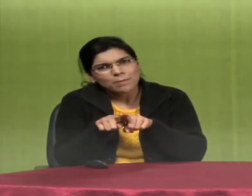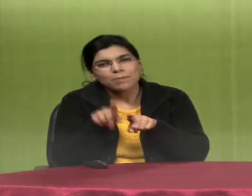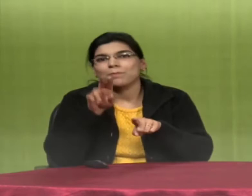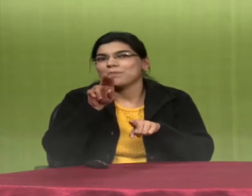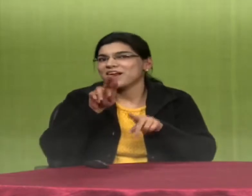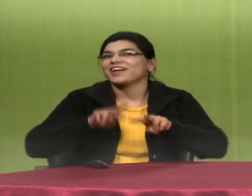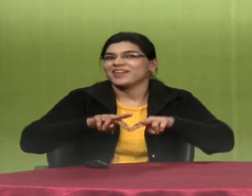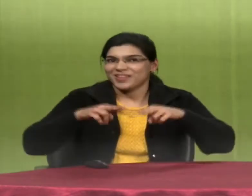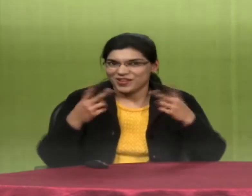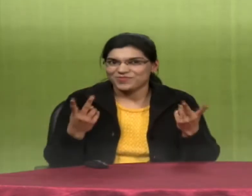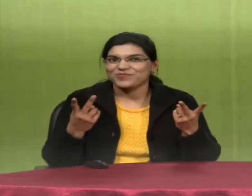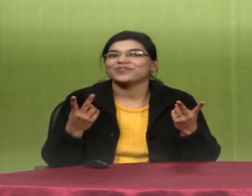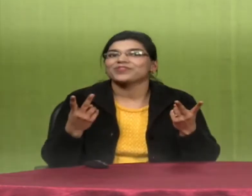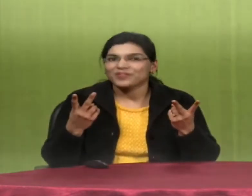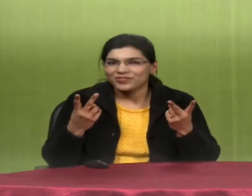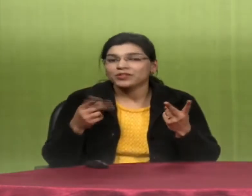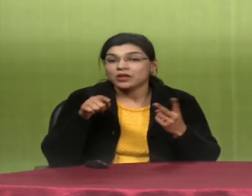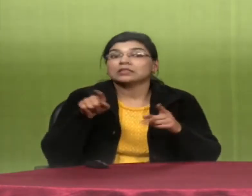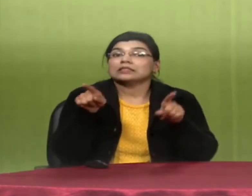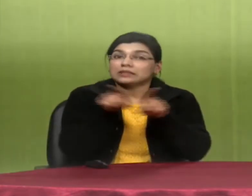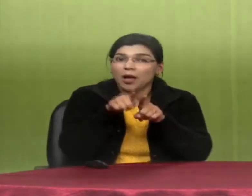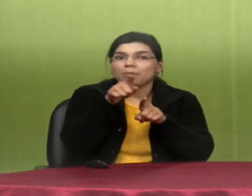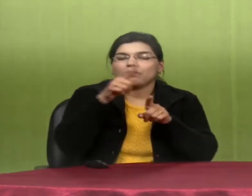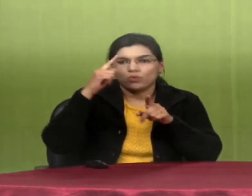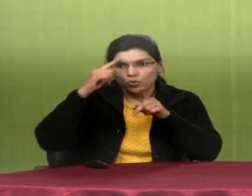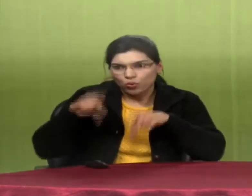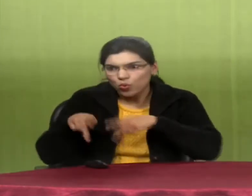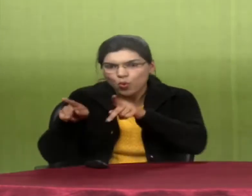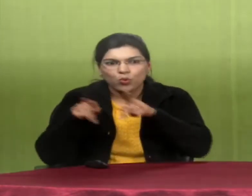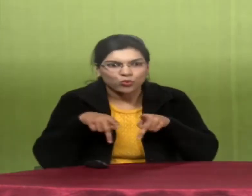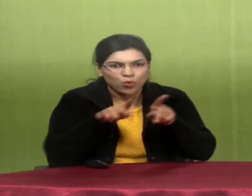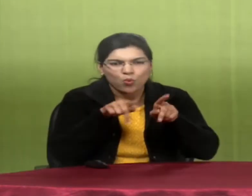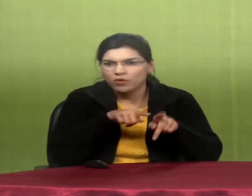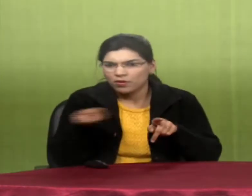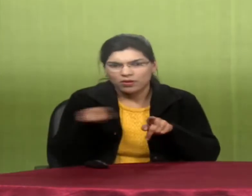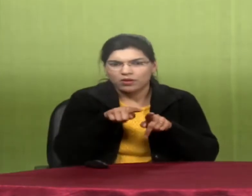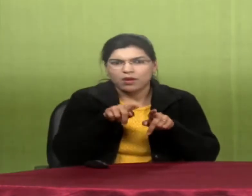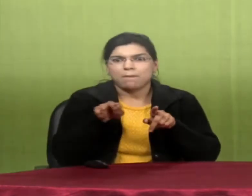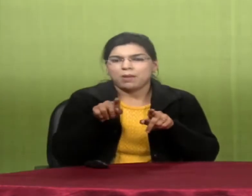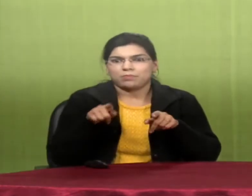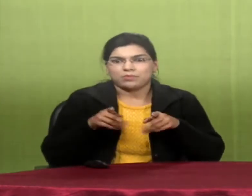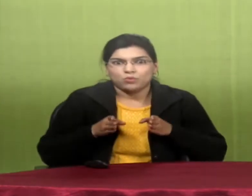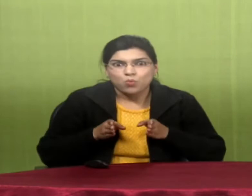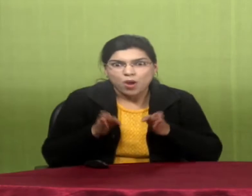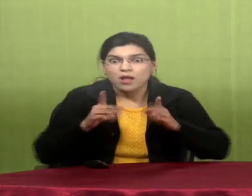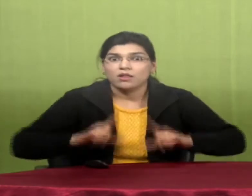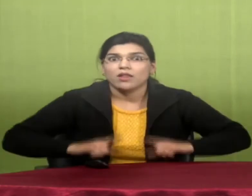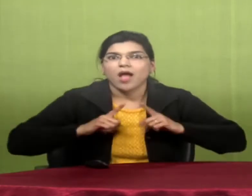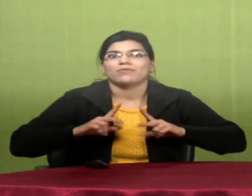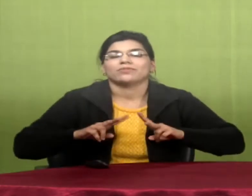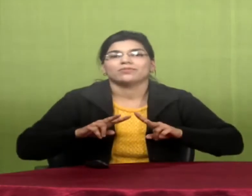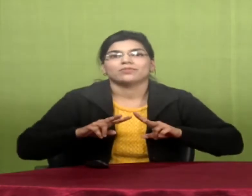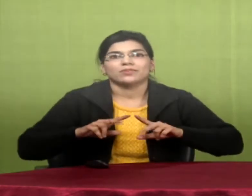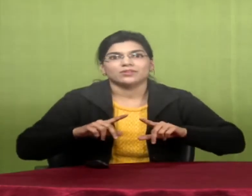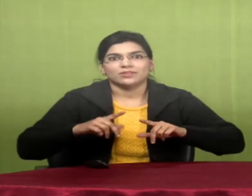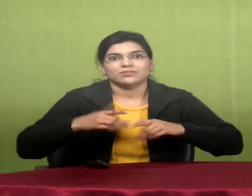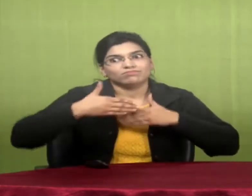medical life where you want to become a doctor, and one, for example, you want to become a lawyer. Can you do both? Can you live